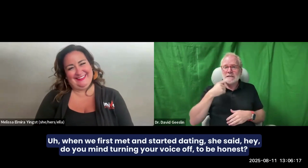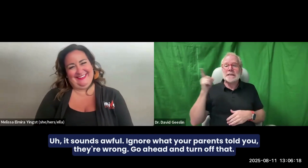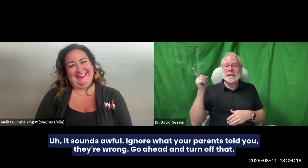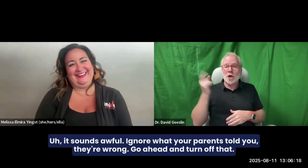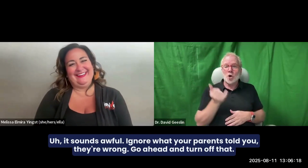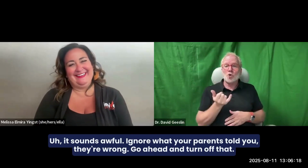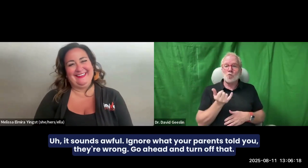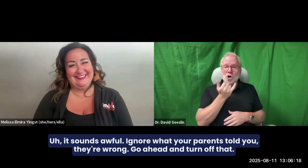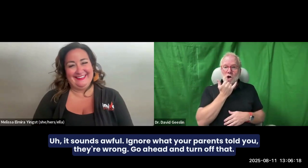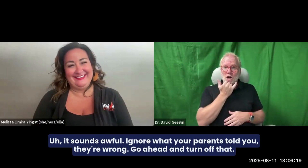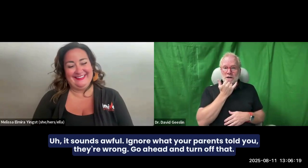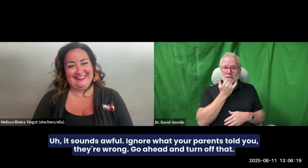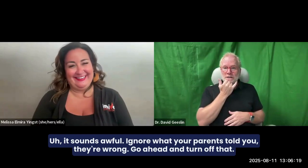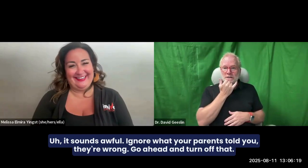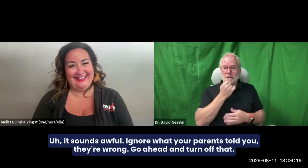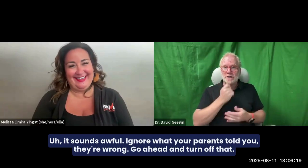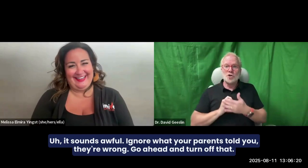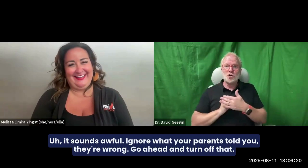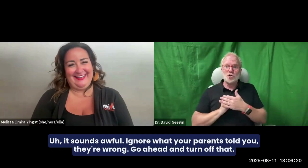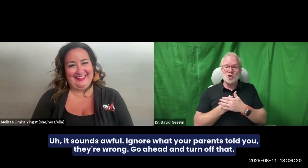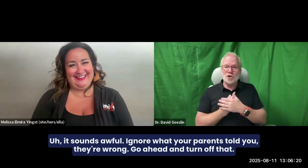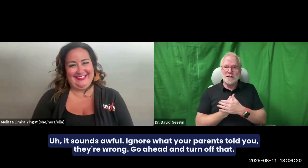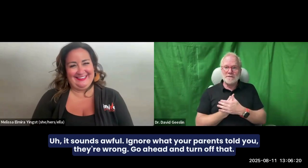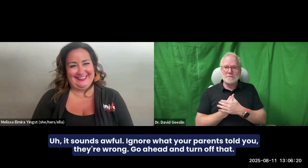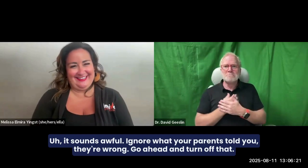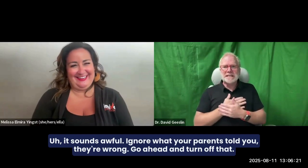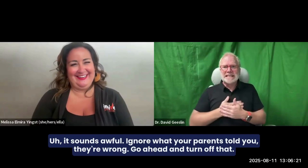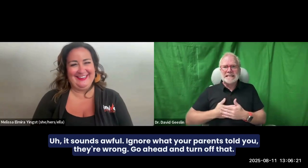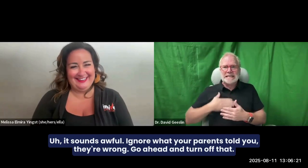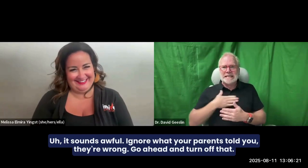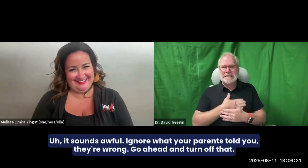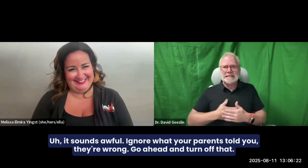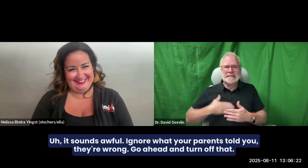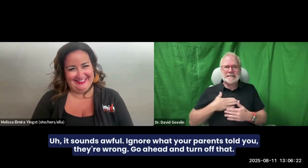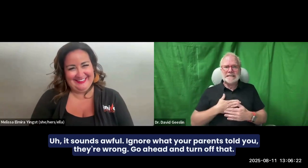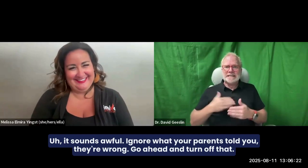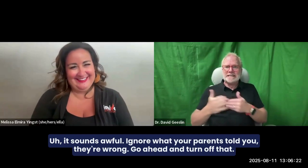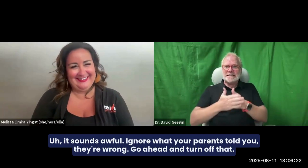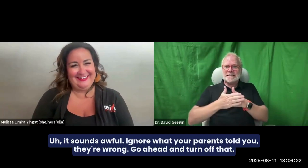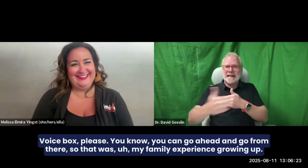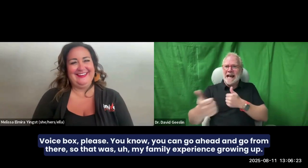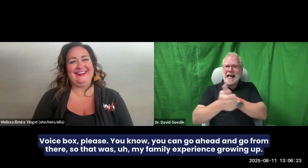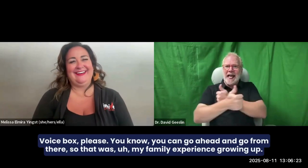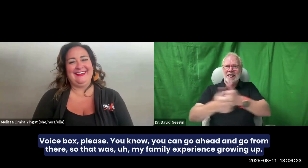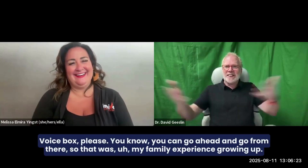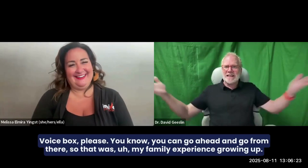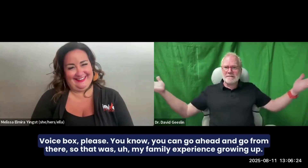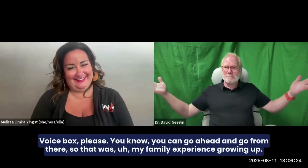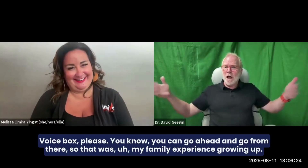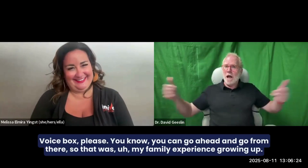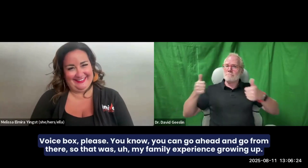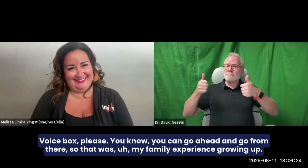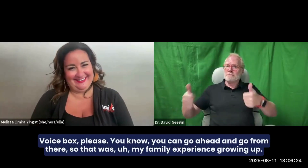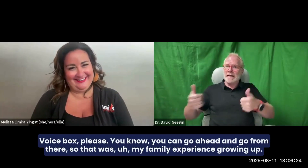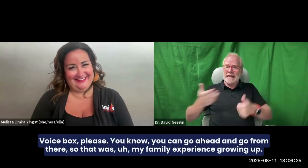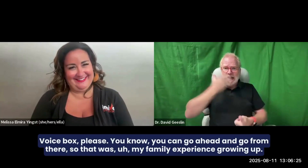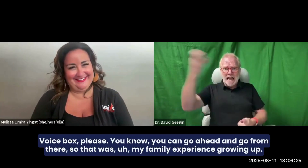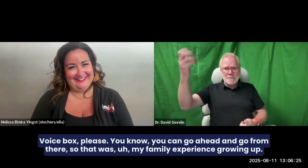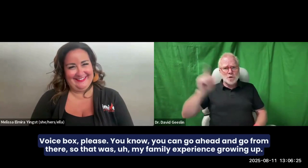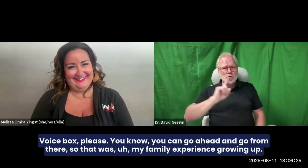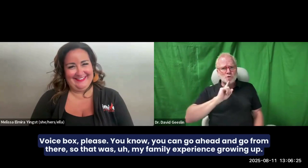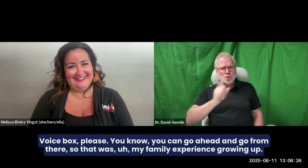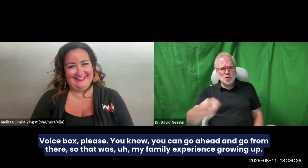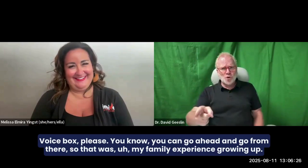honest, it sounds awful. Ignore what your parents told you. They're wrong. Go ahead and turn off that voice box, please.